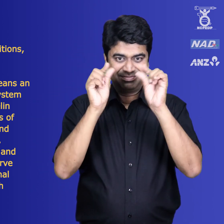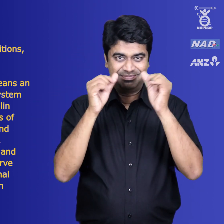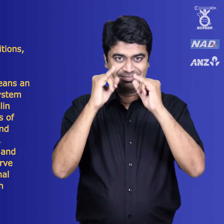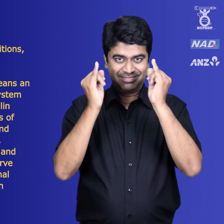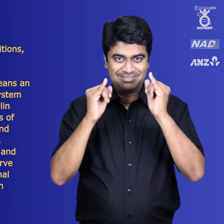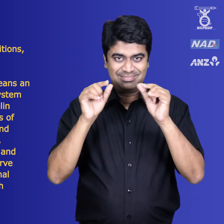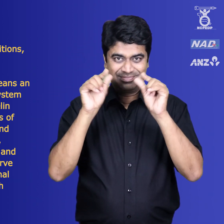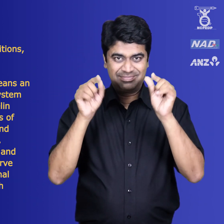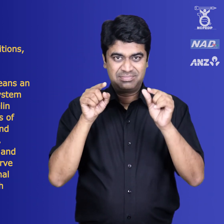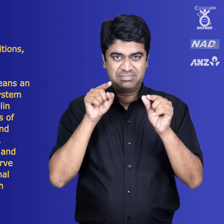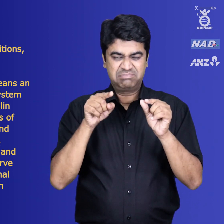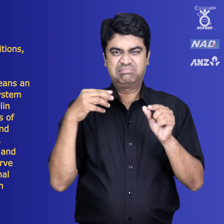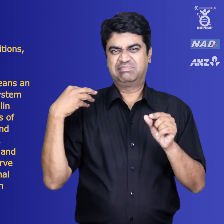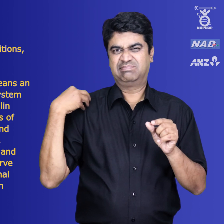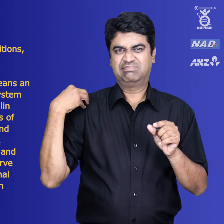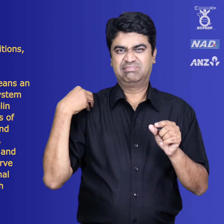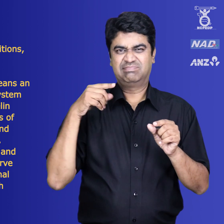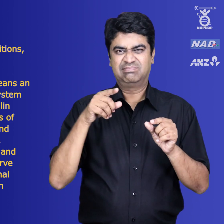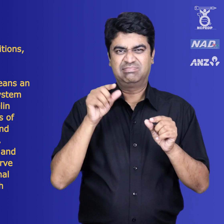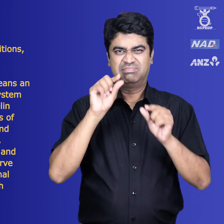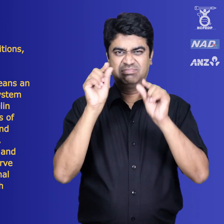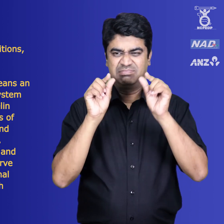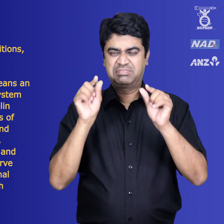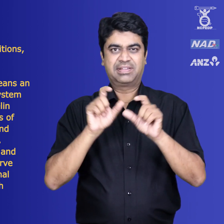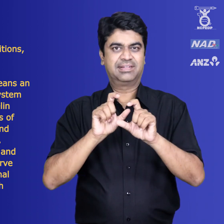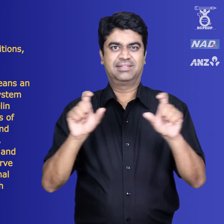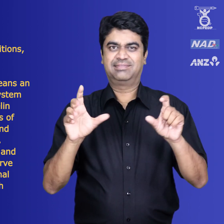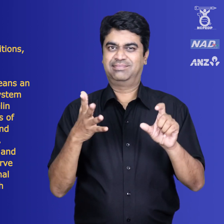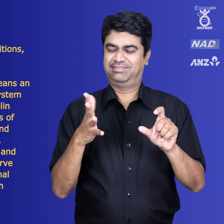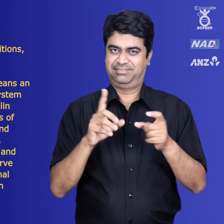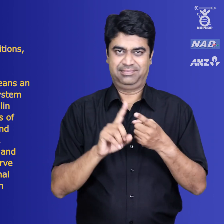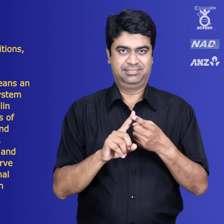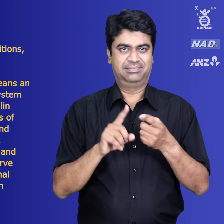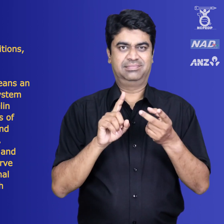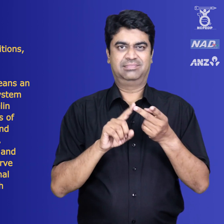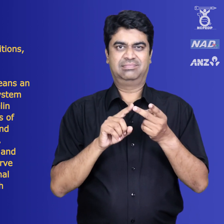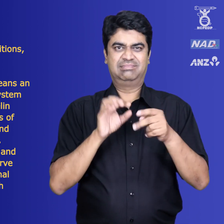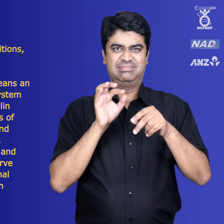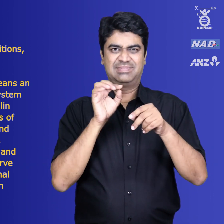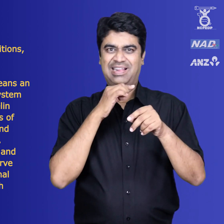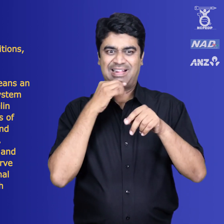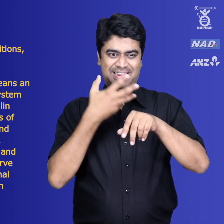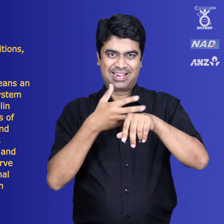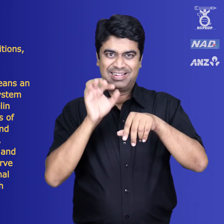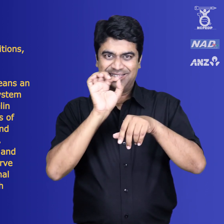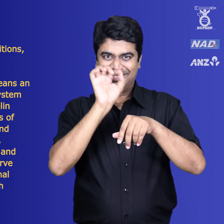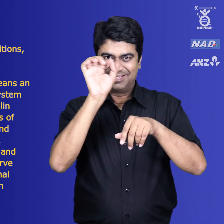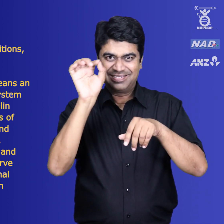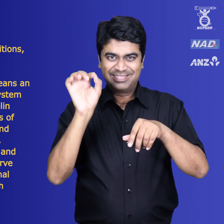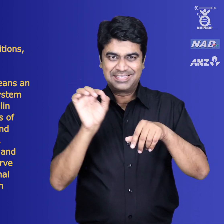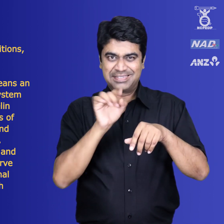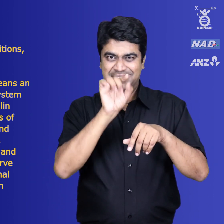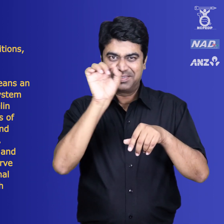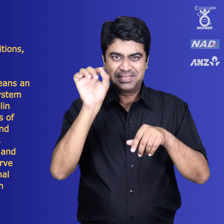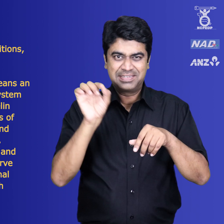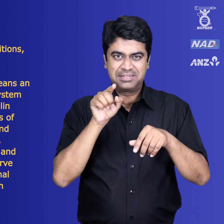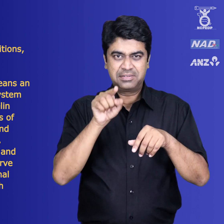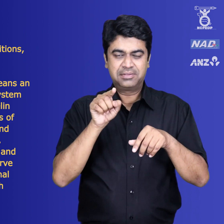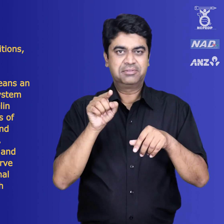myelin sheaths around the axons of nerve cells of the brain and spinal cord are damaged, leading